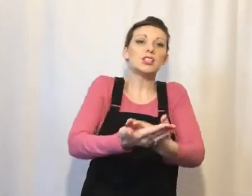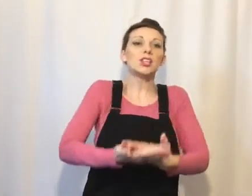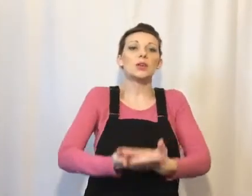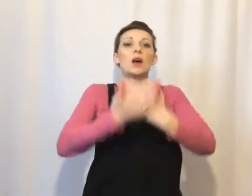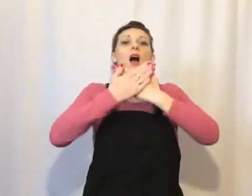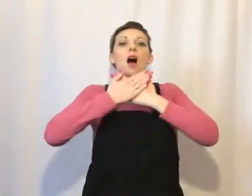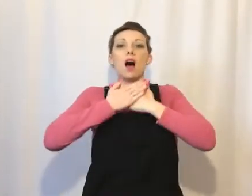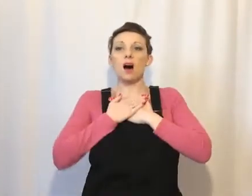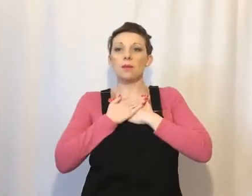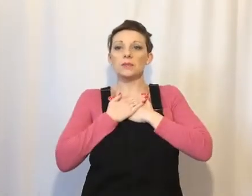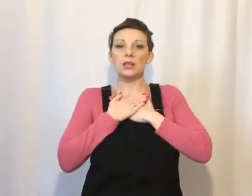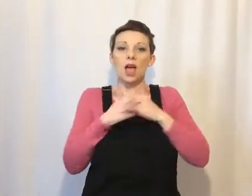Into my arms.